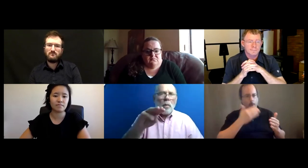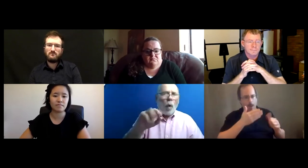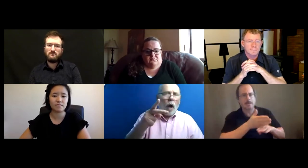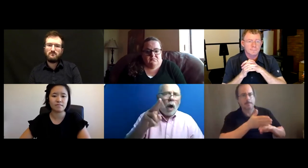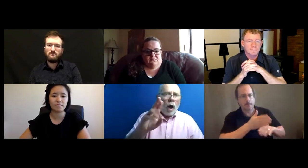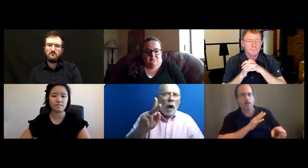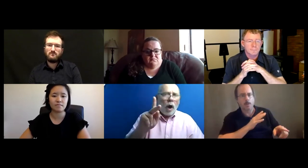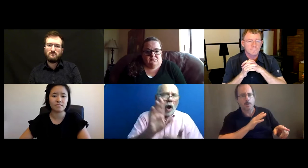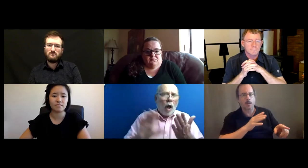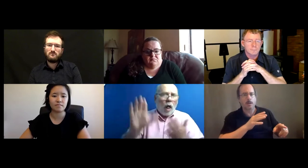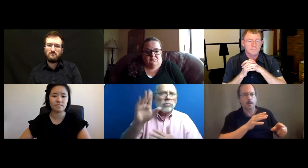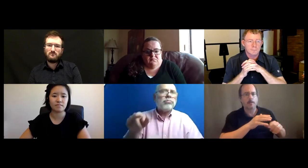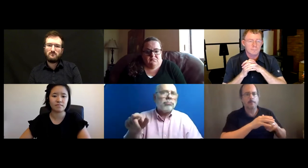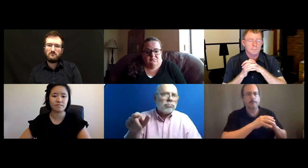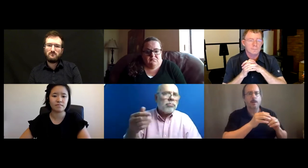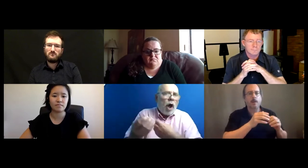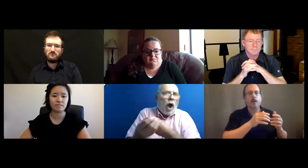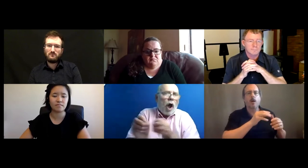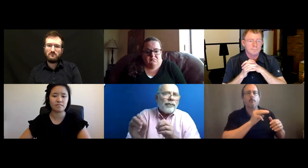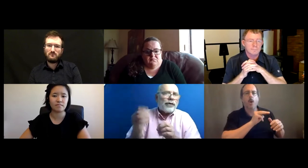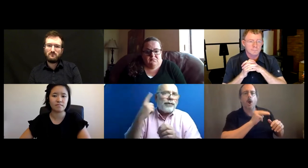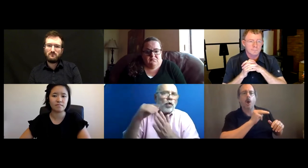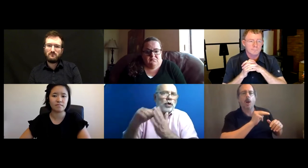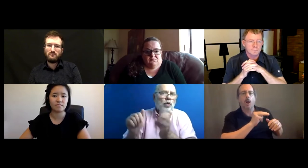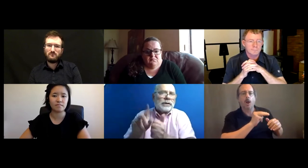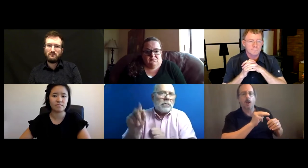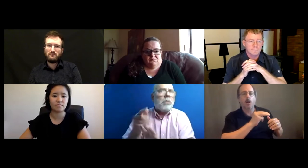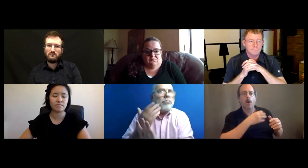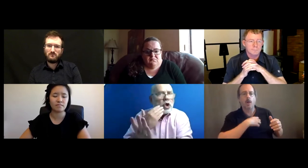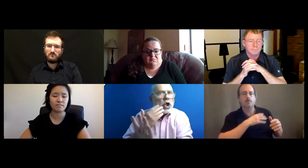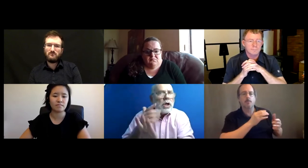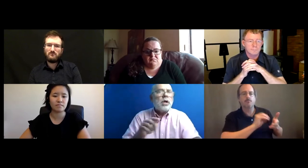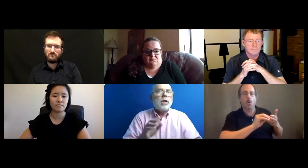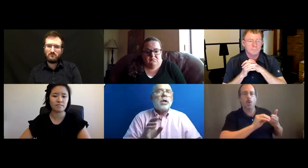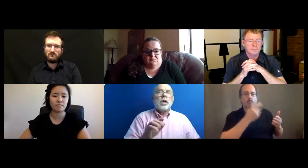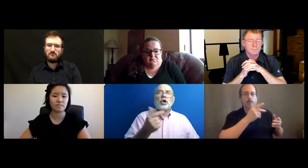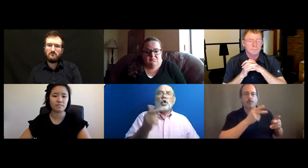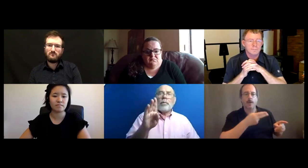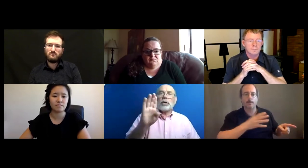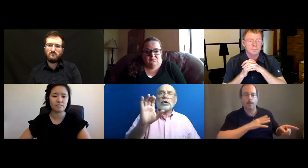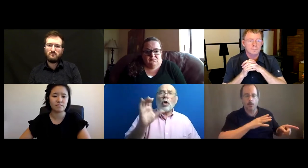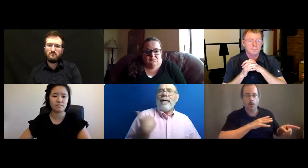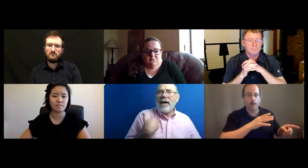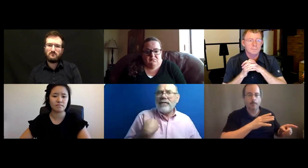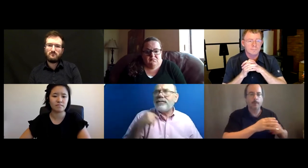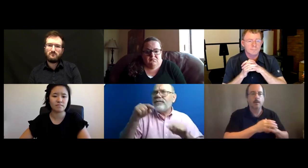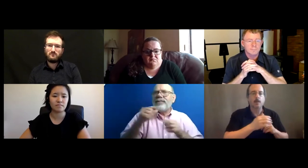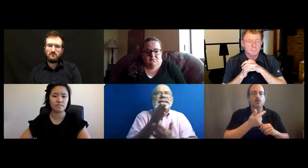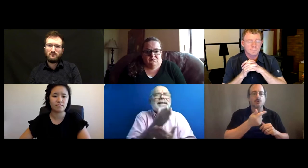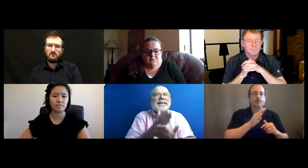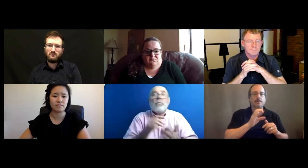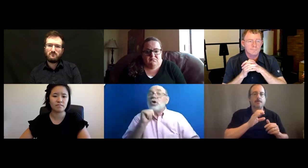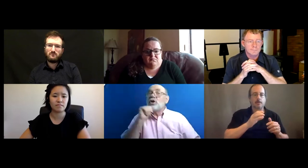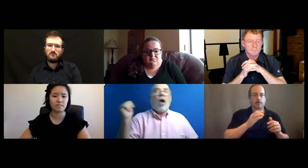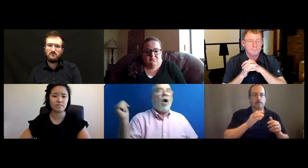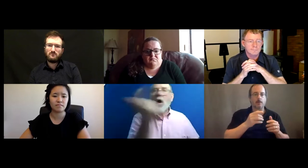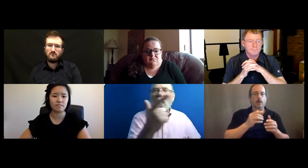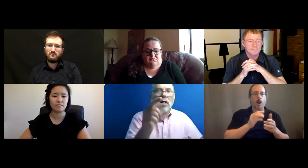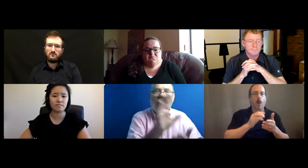Some institutions do better with accessibility. For example, Mohawk College, George Brown College as well,